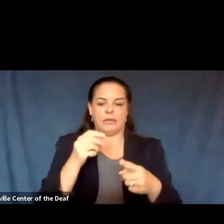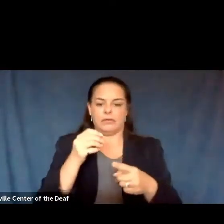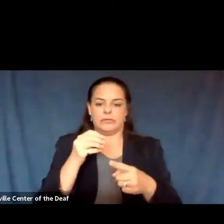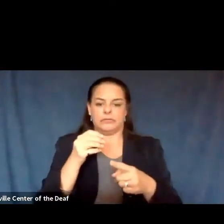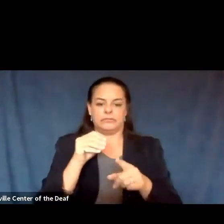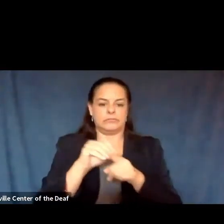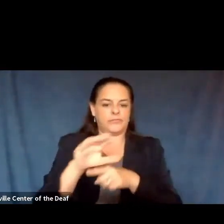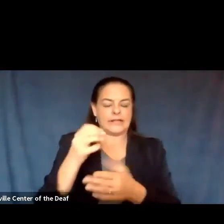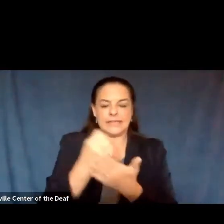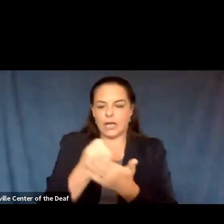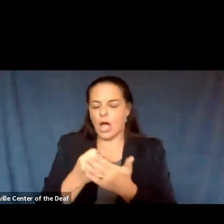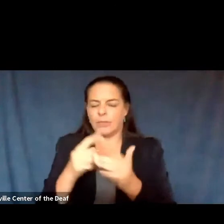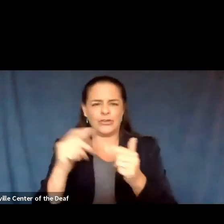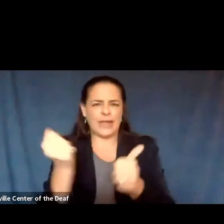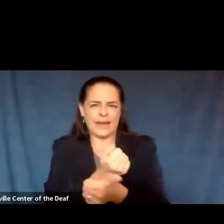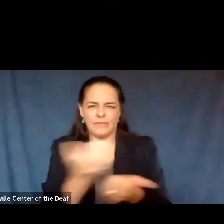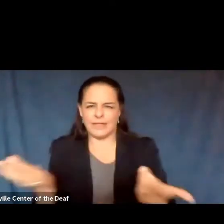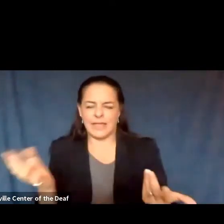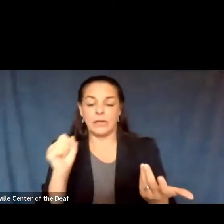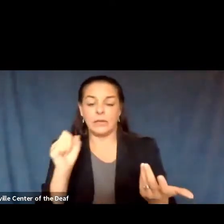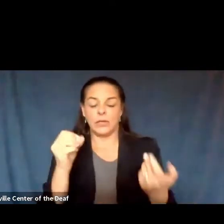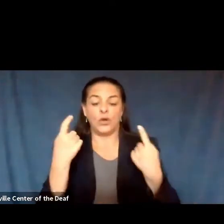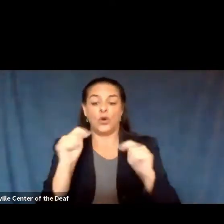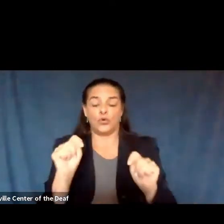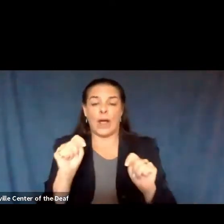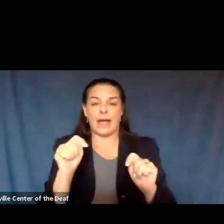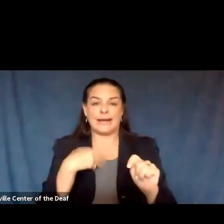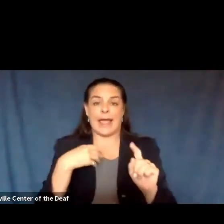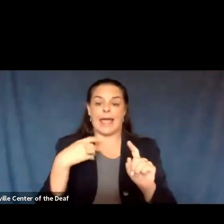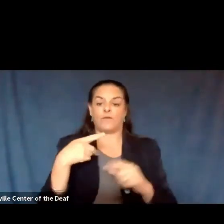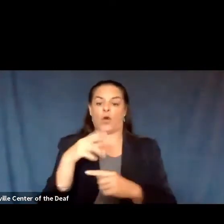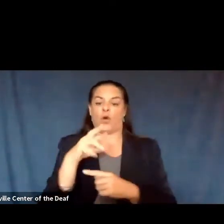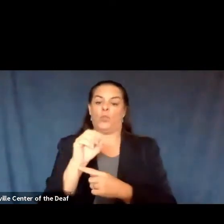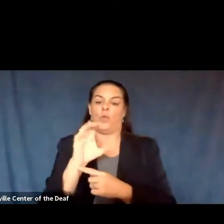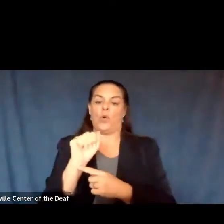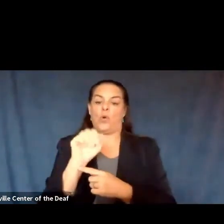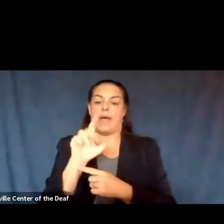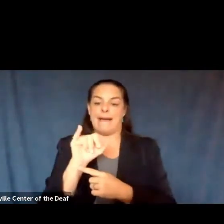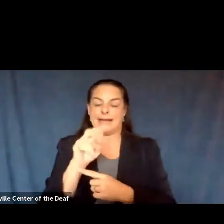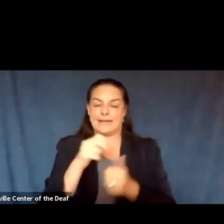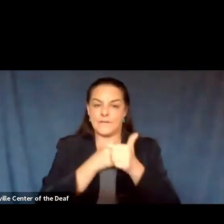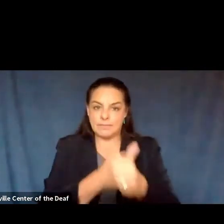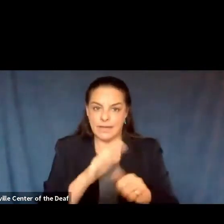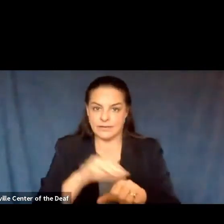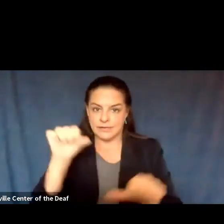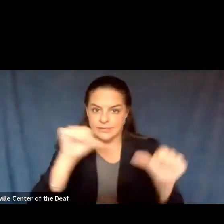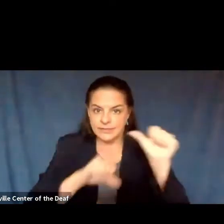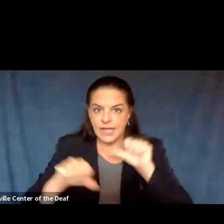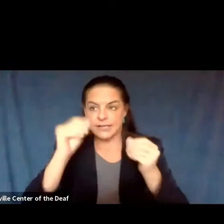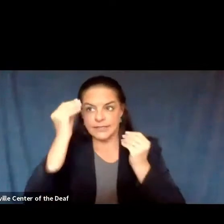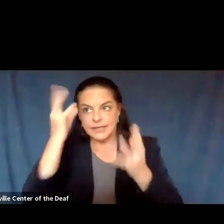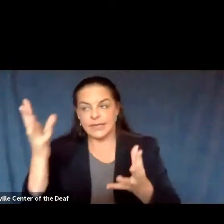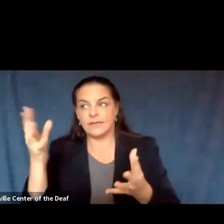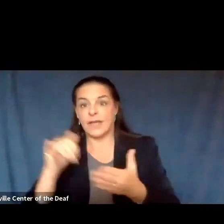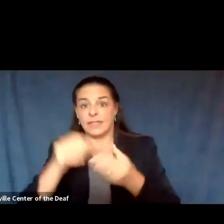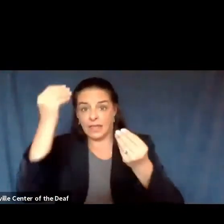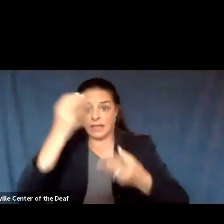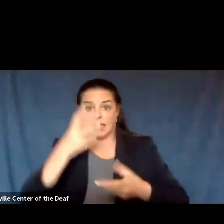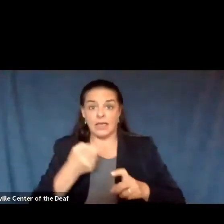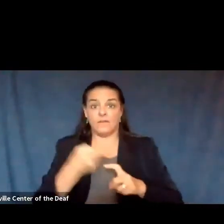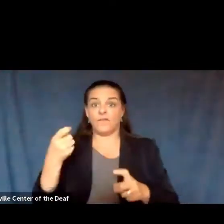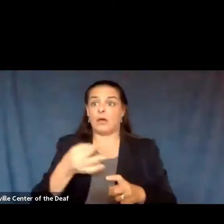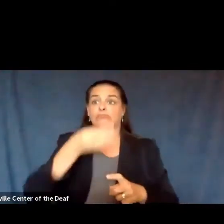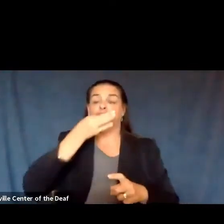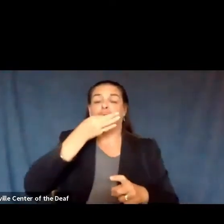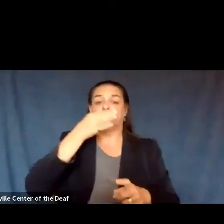to everything. And so trying to take a proactive approach based on science and data that we're being given from experts across the